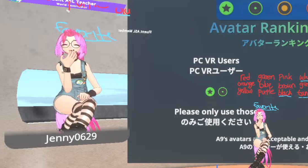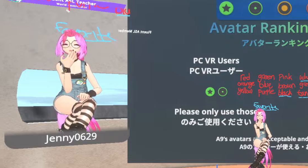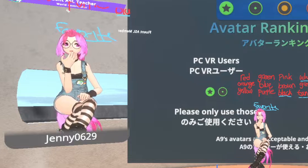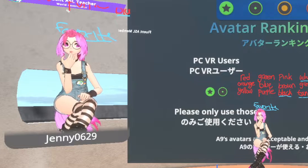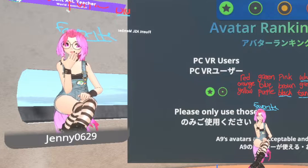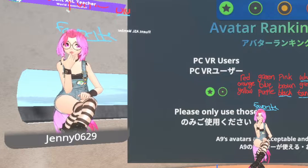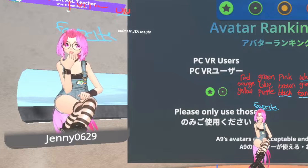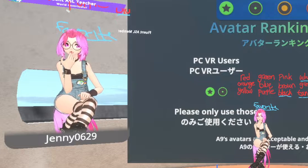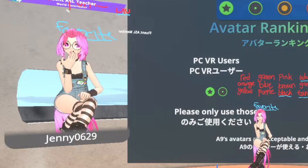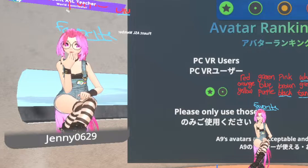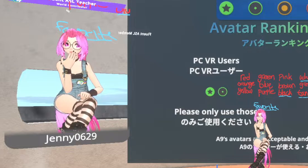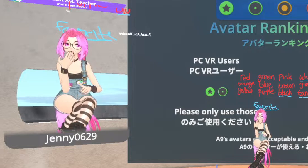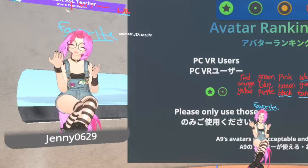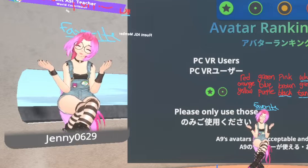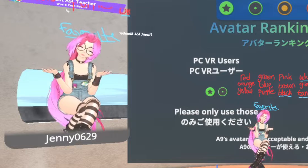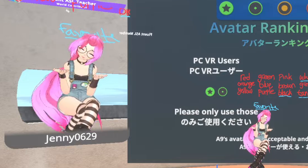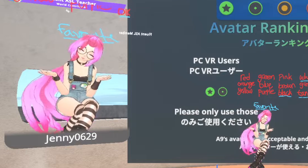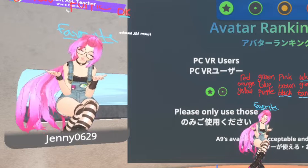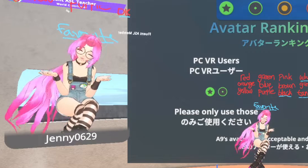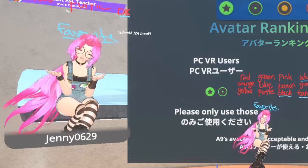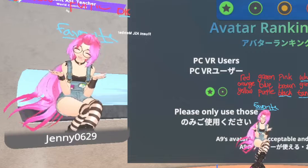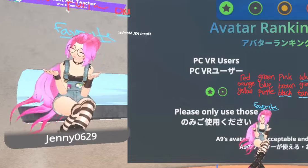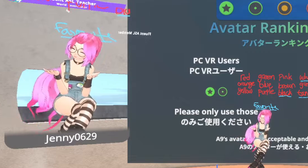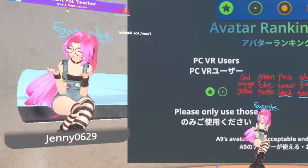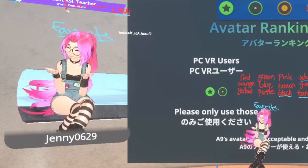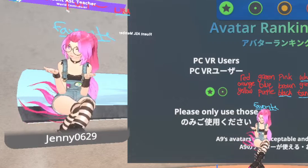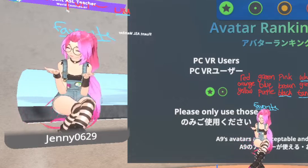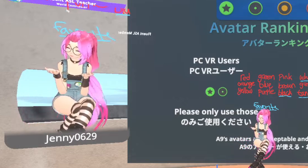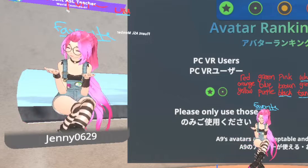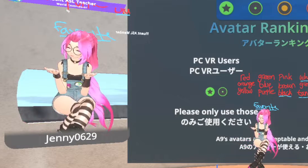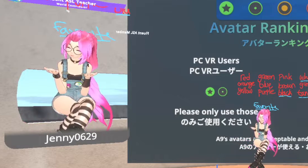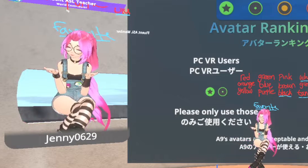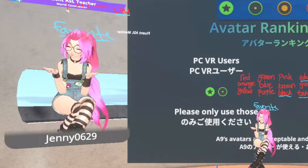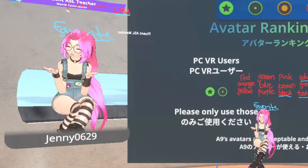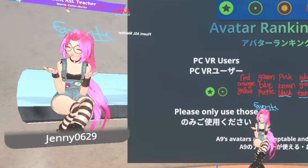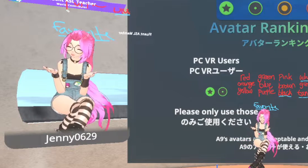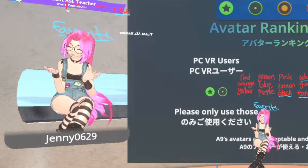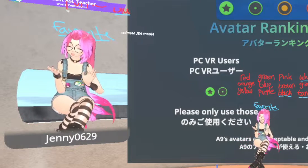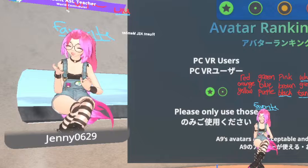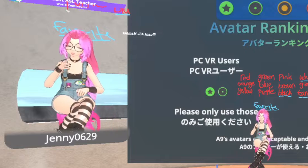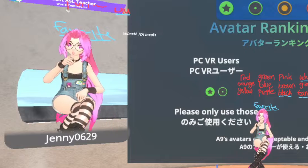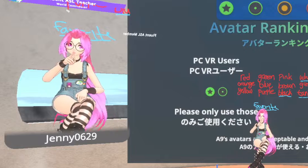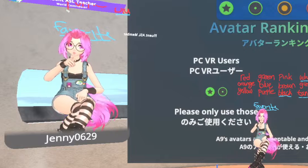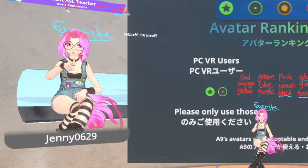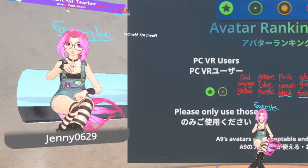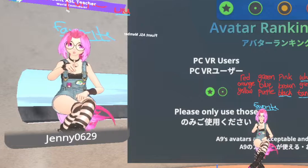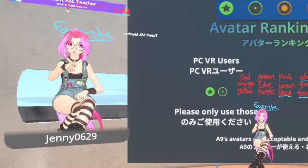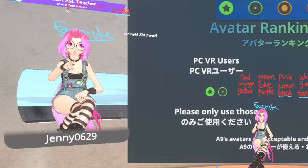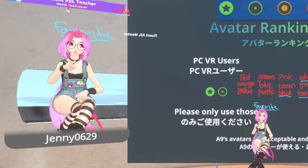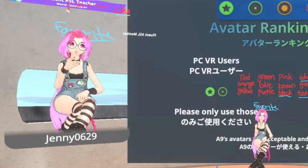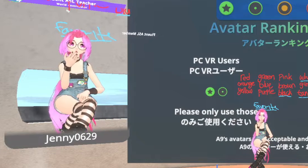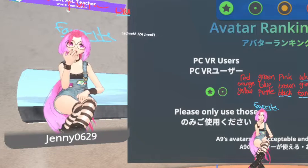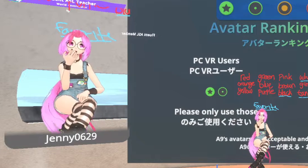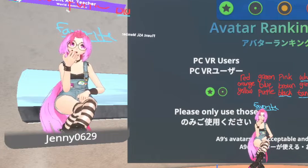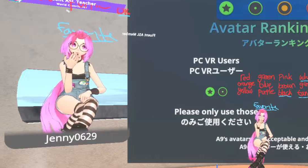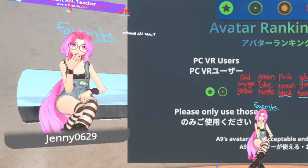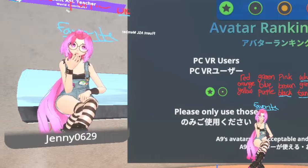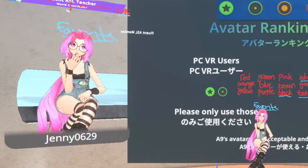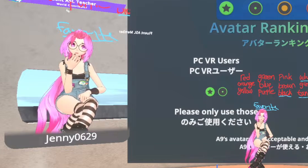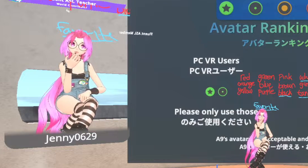favorite color what? What's your favorite color?